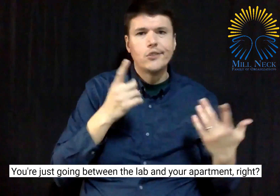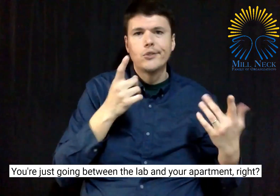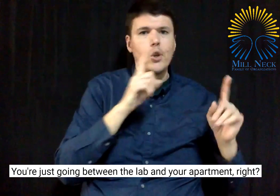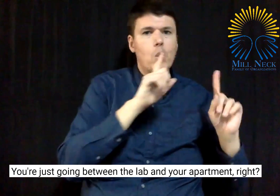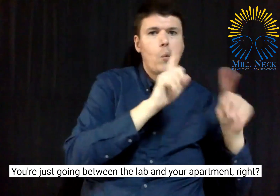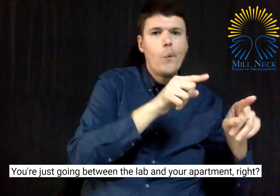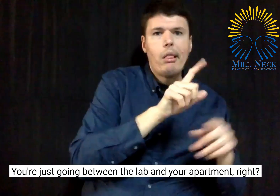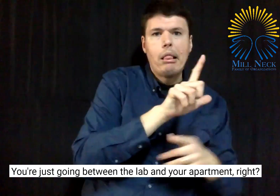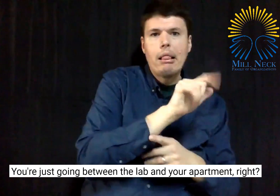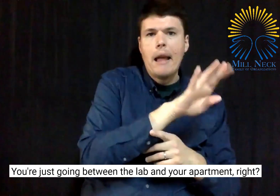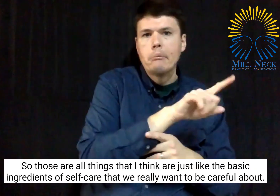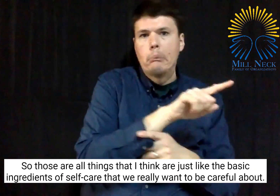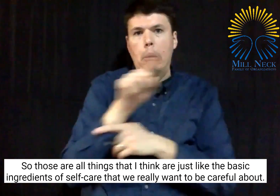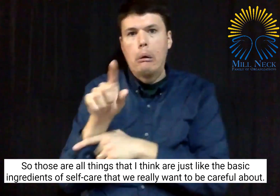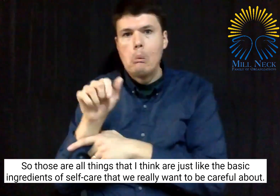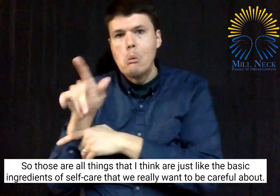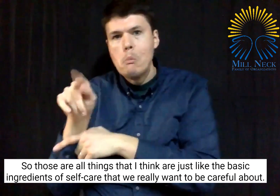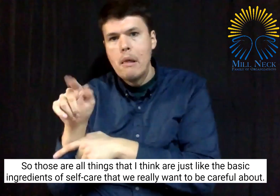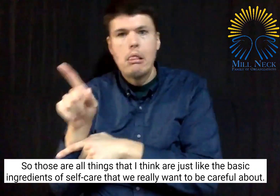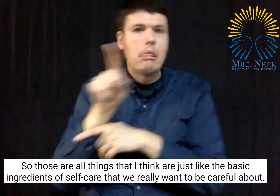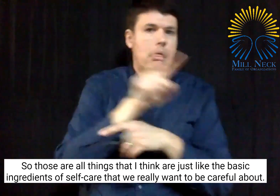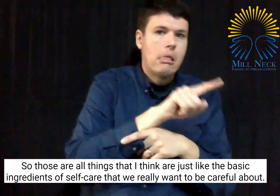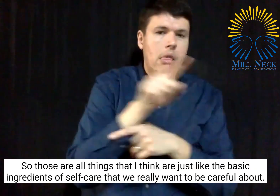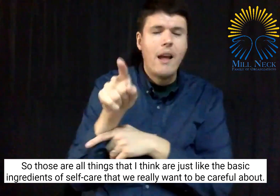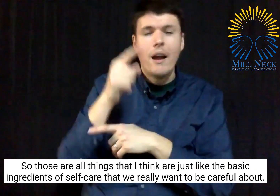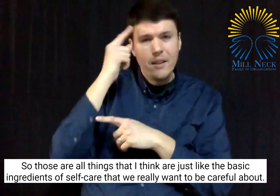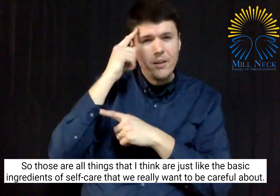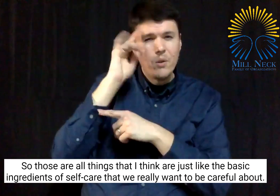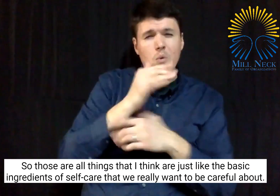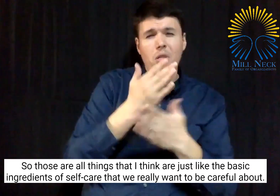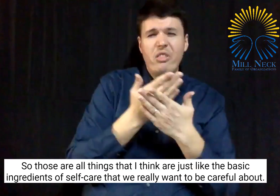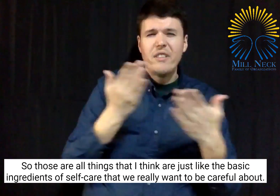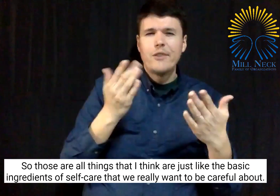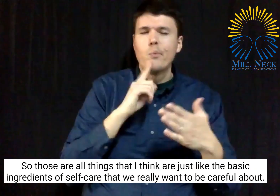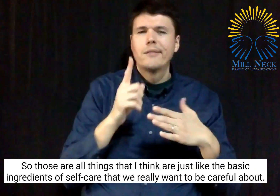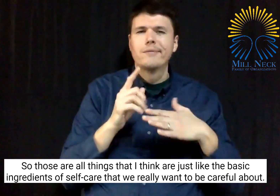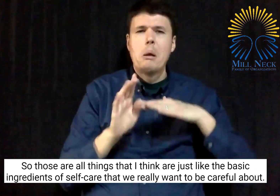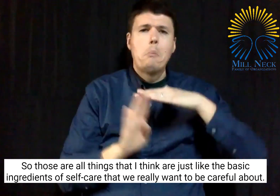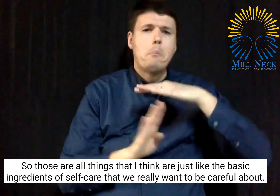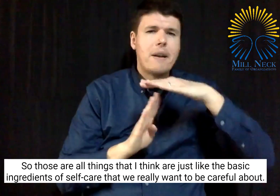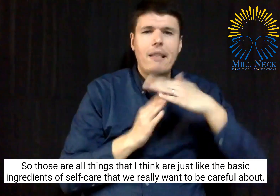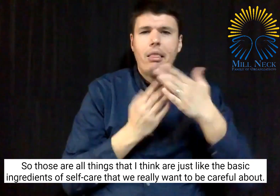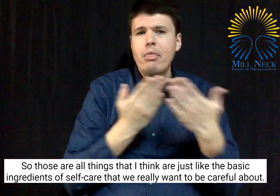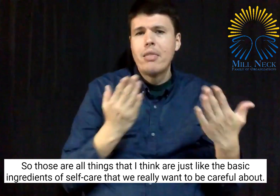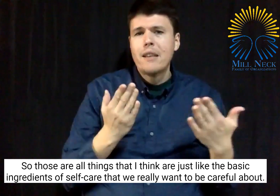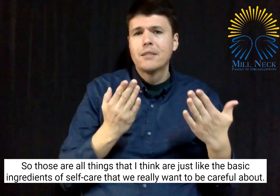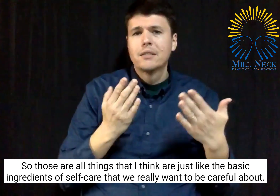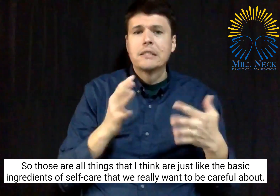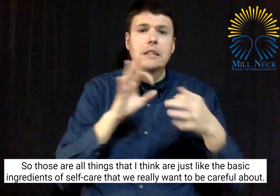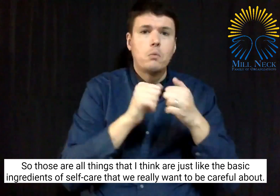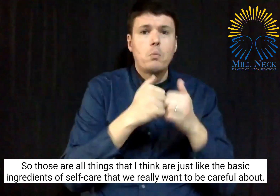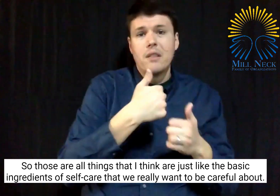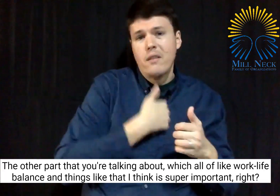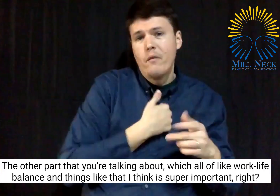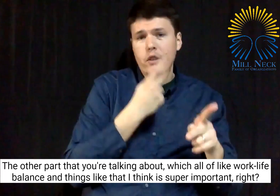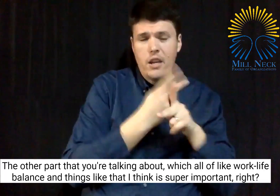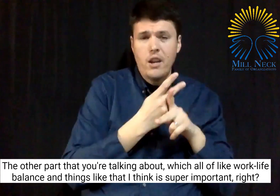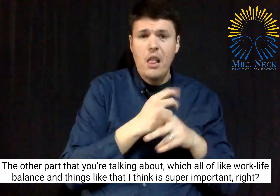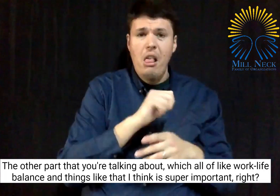and your apartment, right? So those are all things that I think are just like the basic ingredients of self-care that we really want to be careful about. The other part that you're